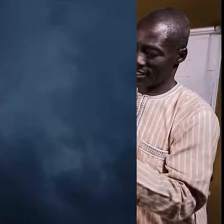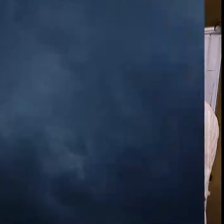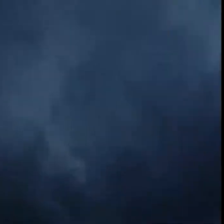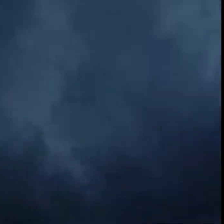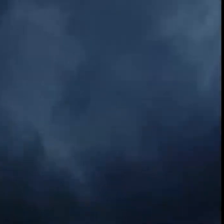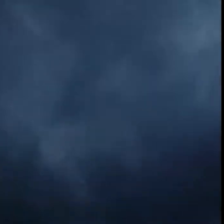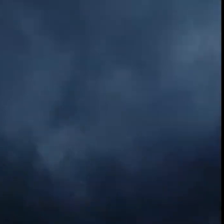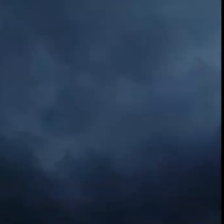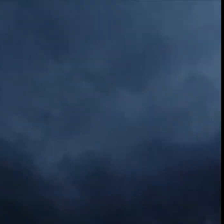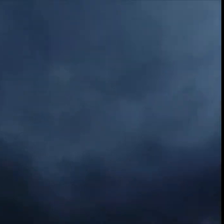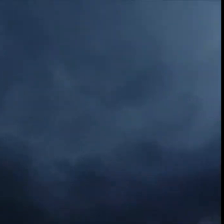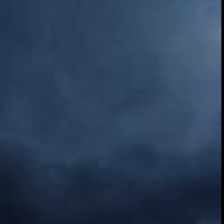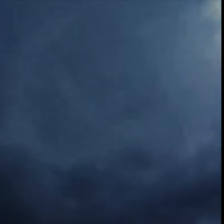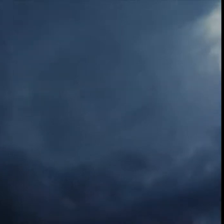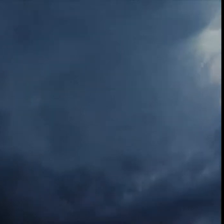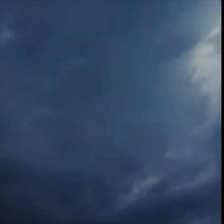it.